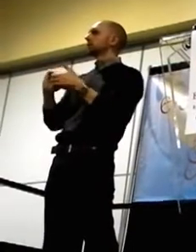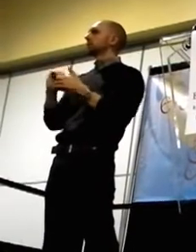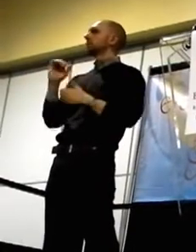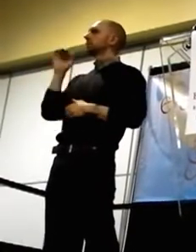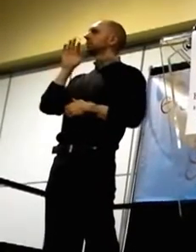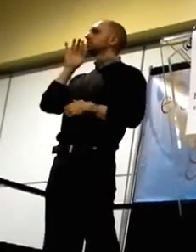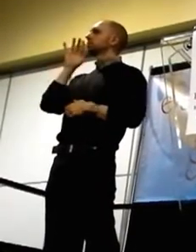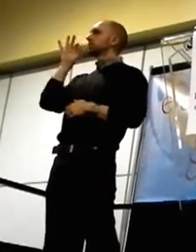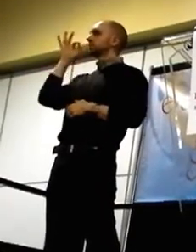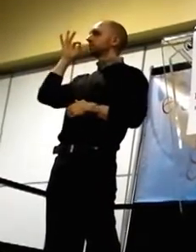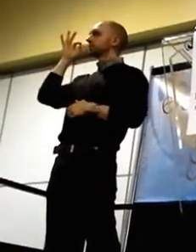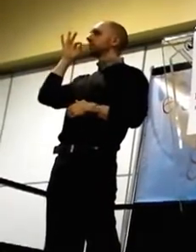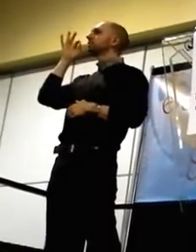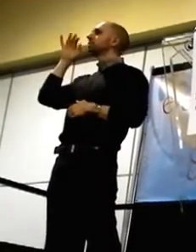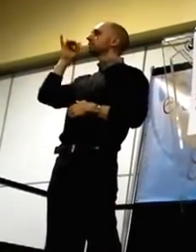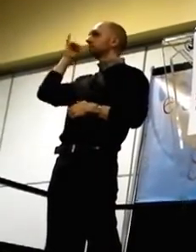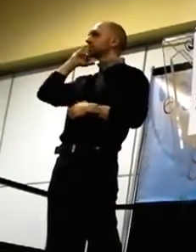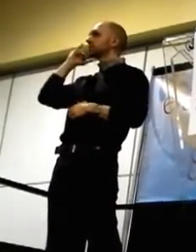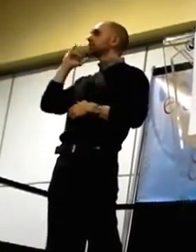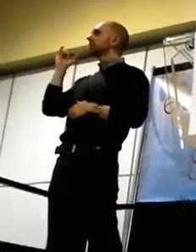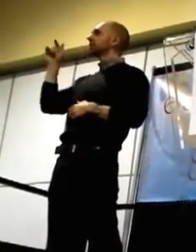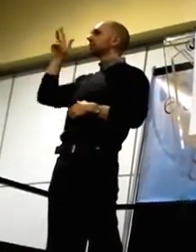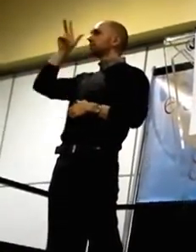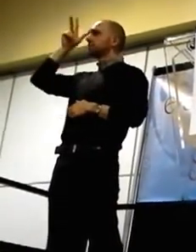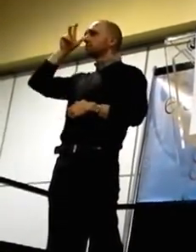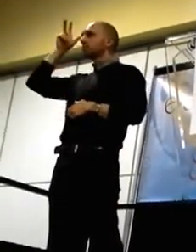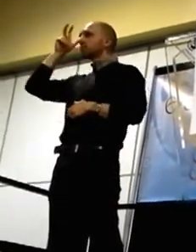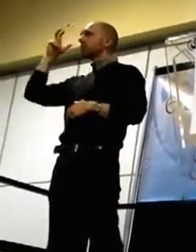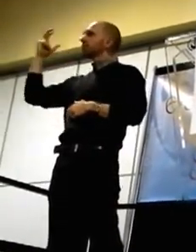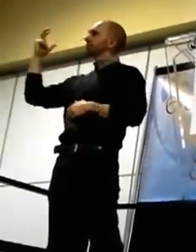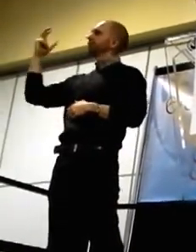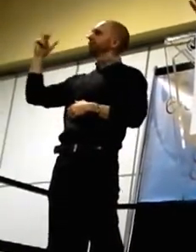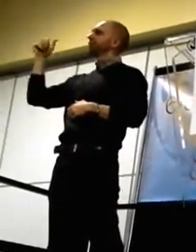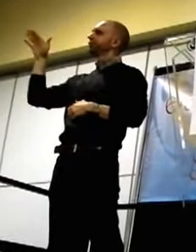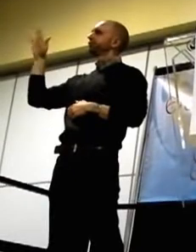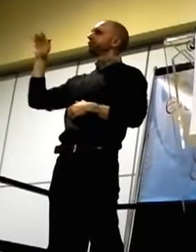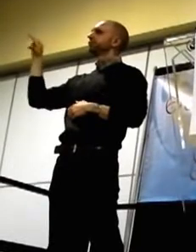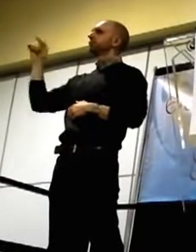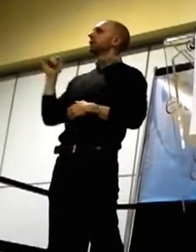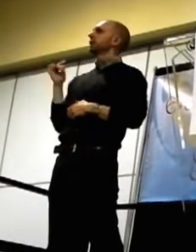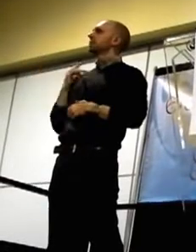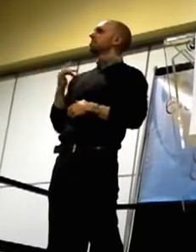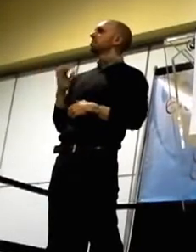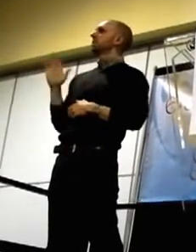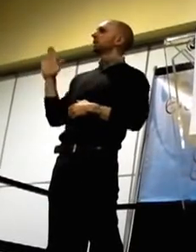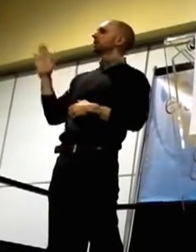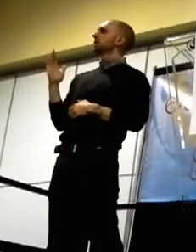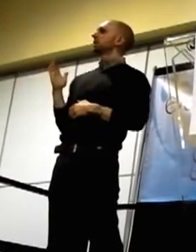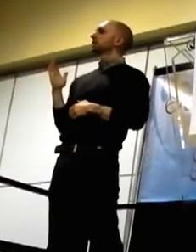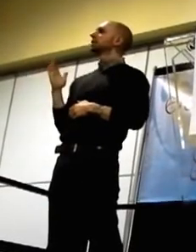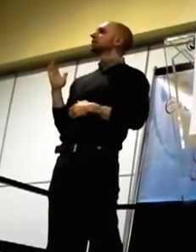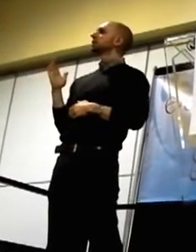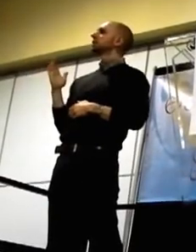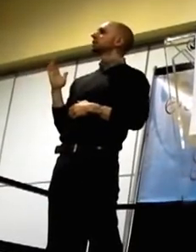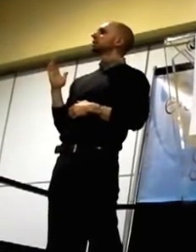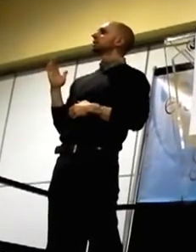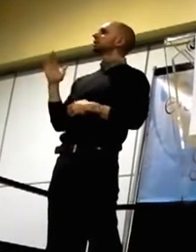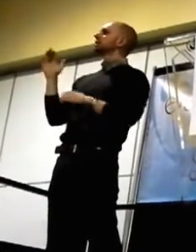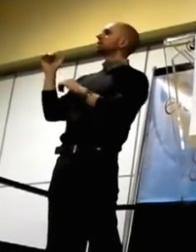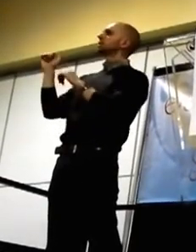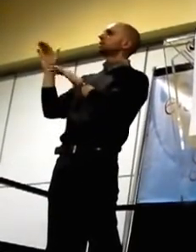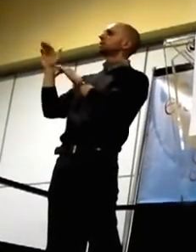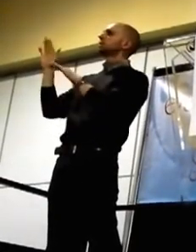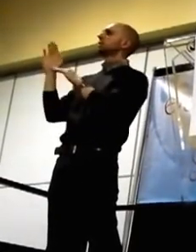up, Satan gave up to be worshipped by those who prefer prayers. He has no